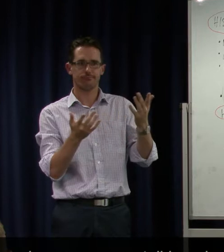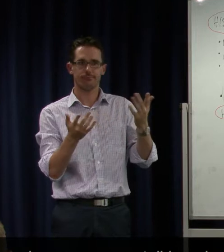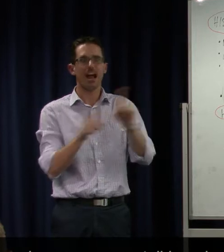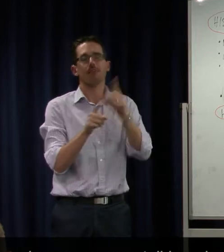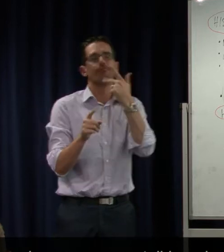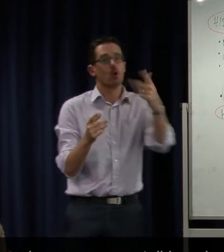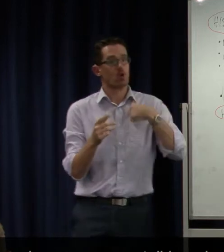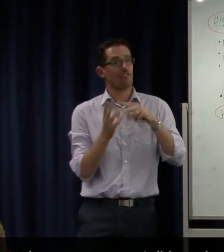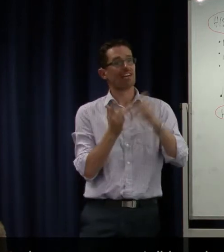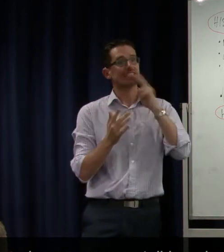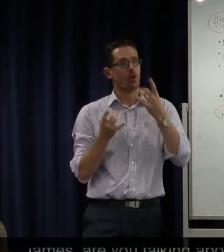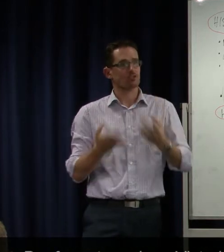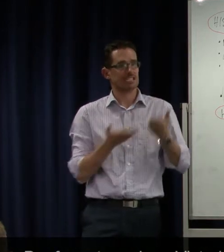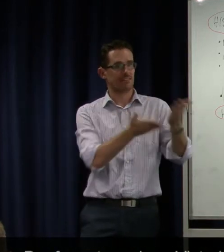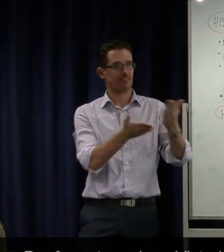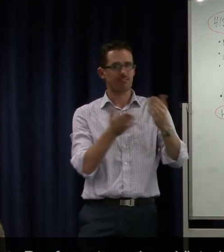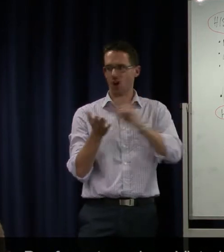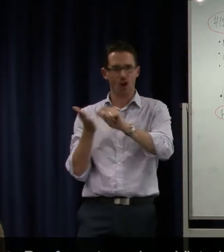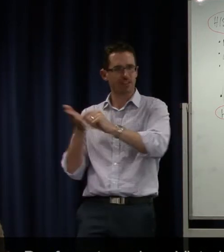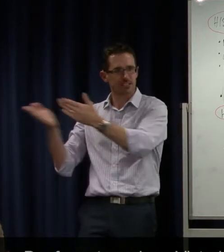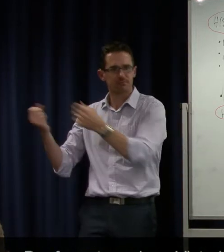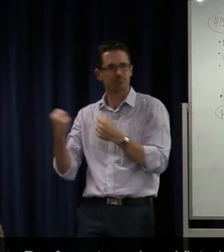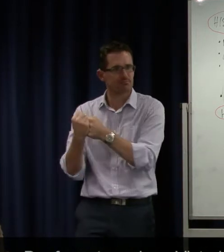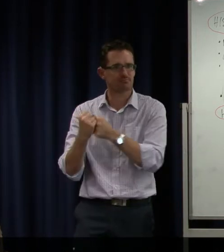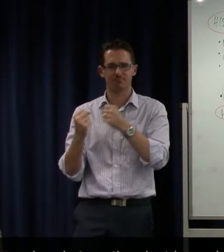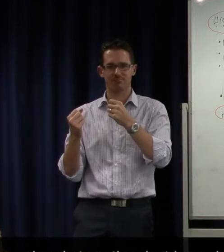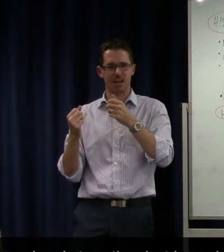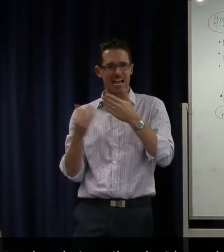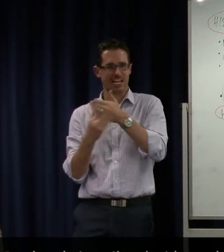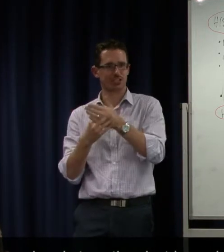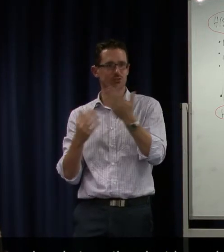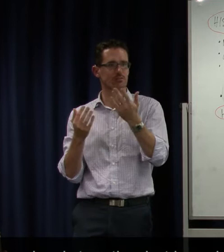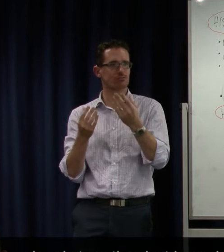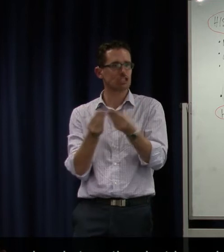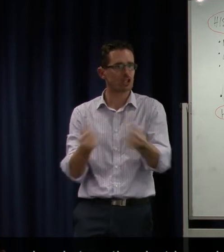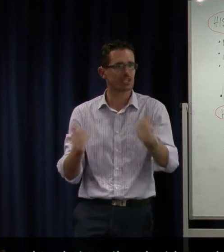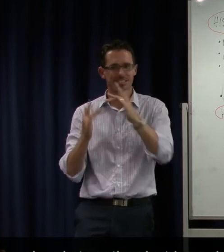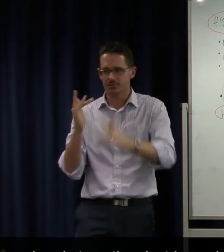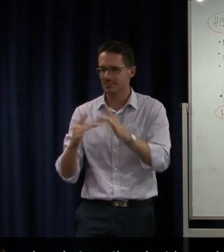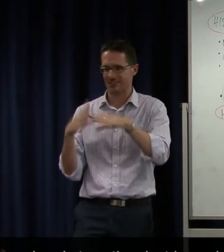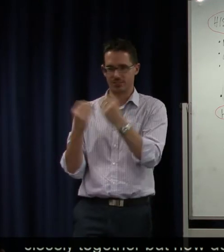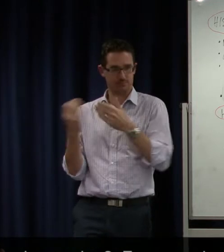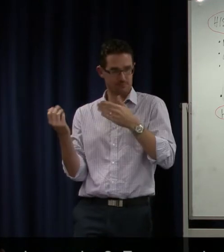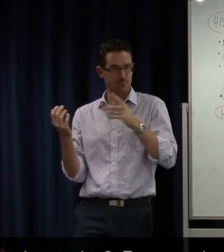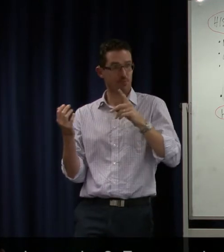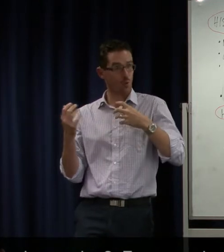happening? So, for example, Vicdeaf already provide office and access to resources here,